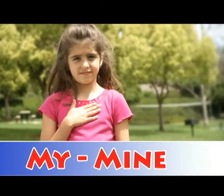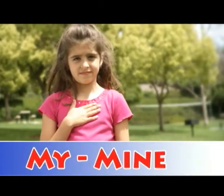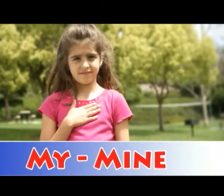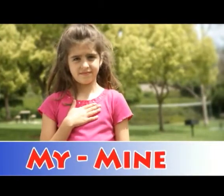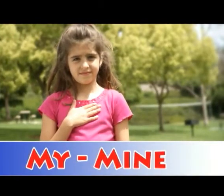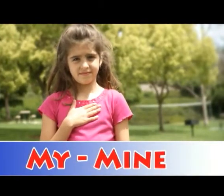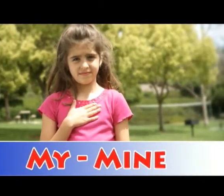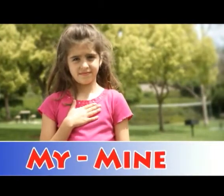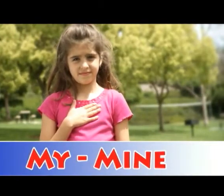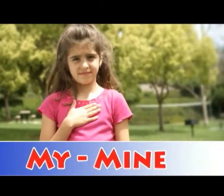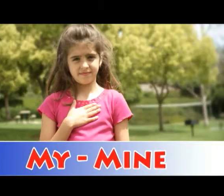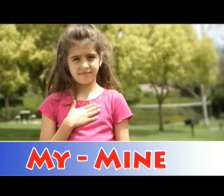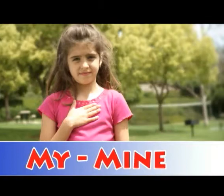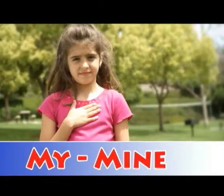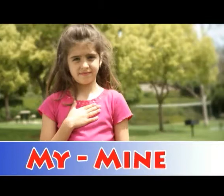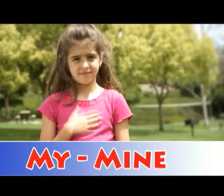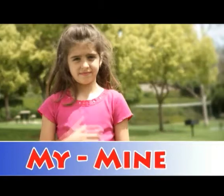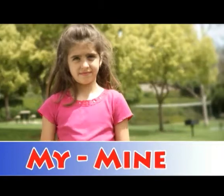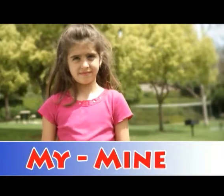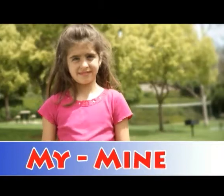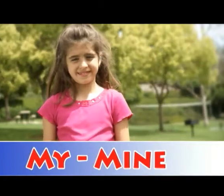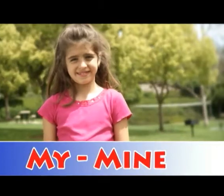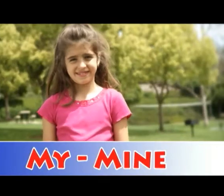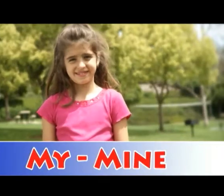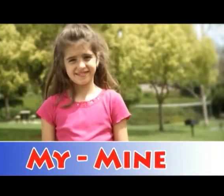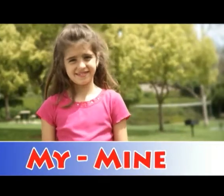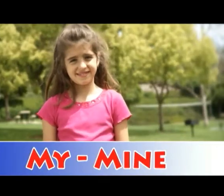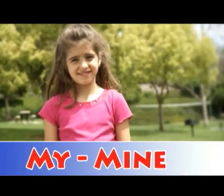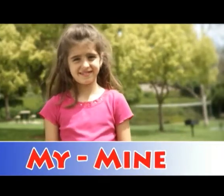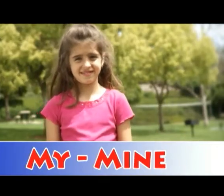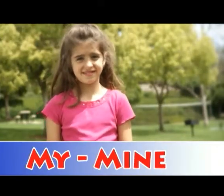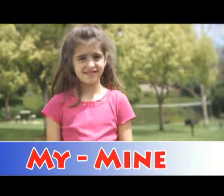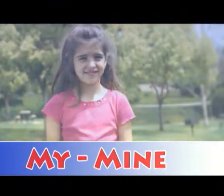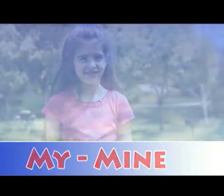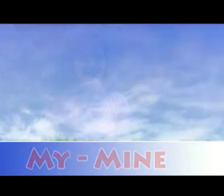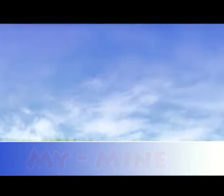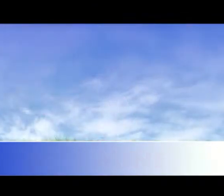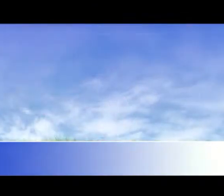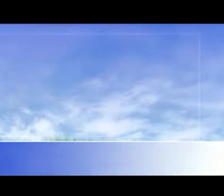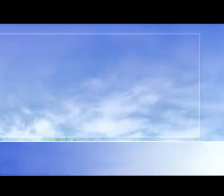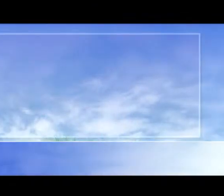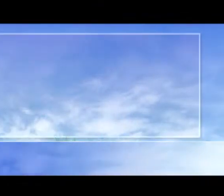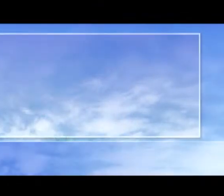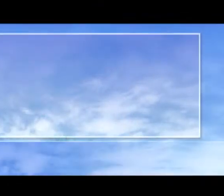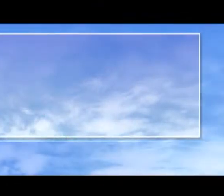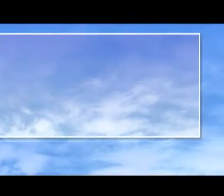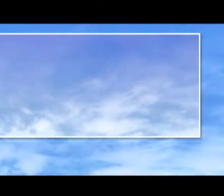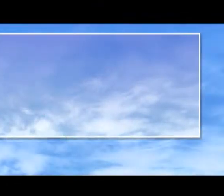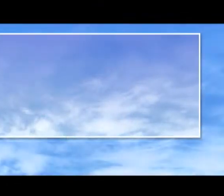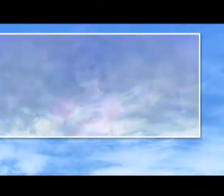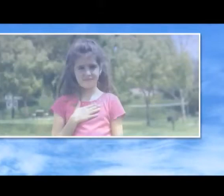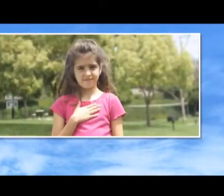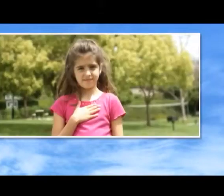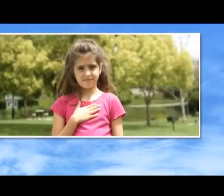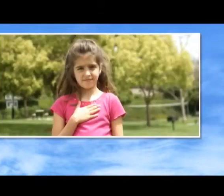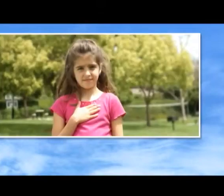My or mine. Represent something being drawn to the body. Possessive pronouns are done with the B